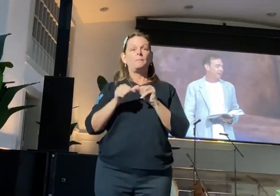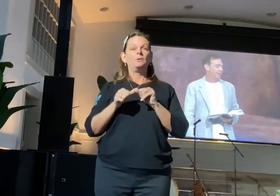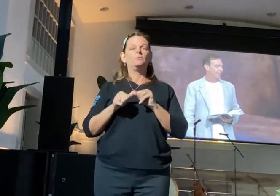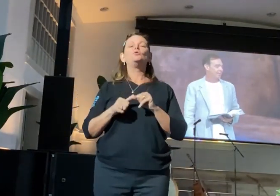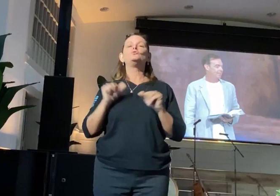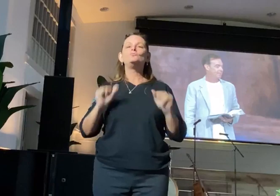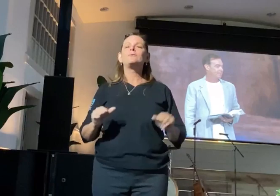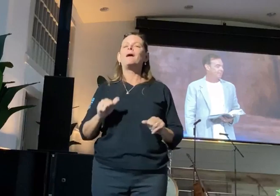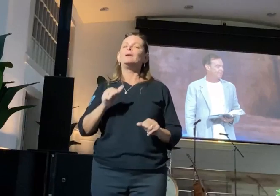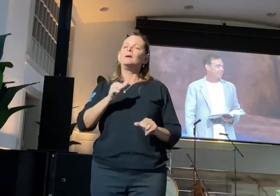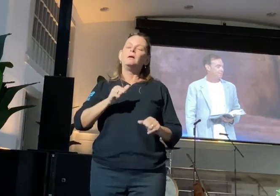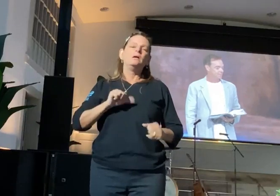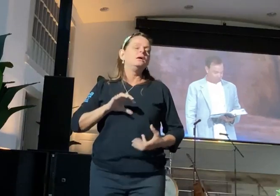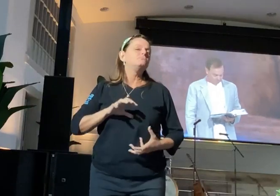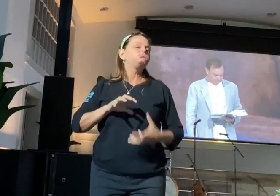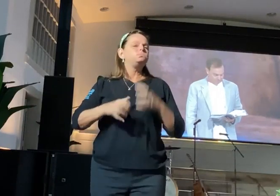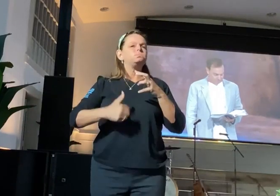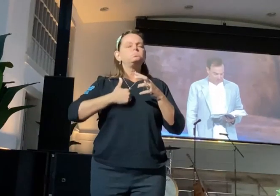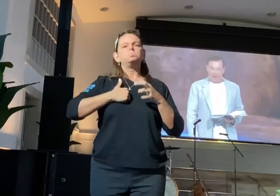life?